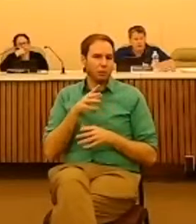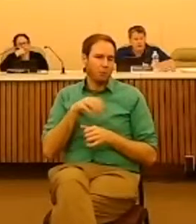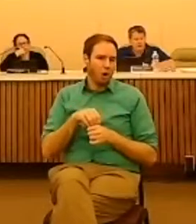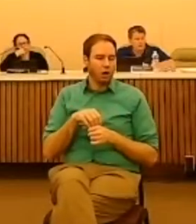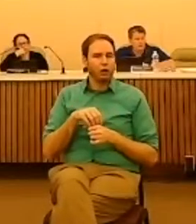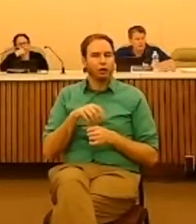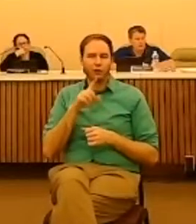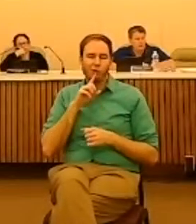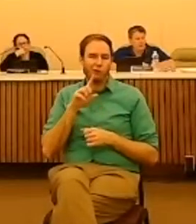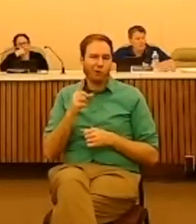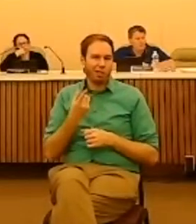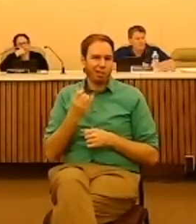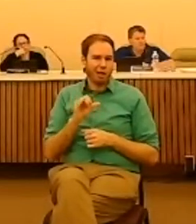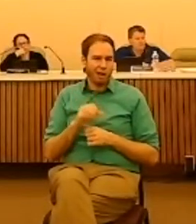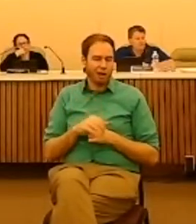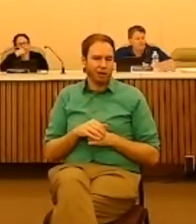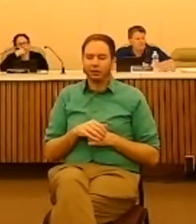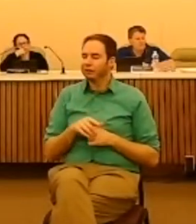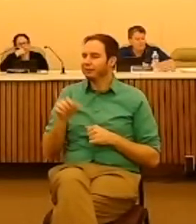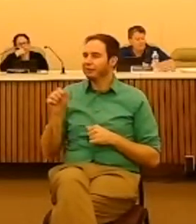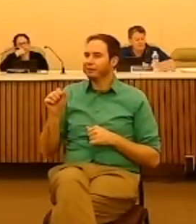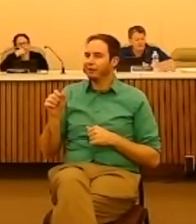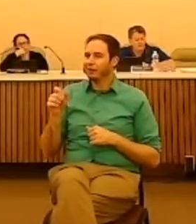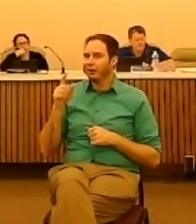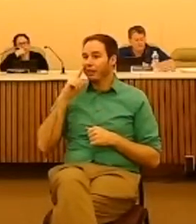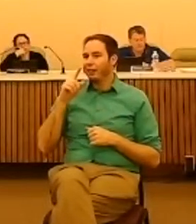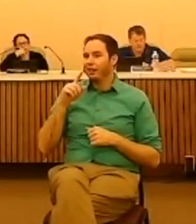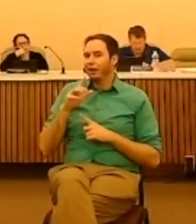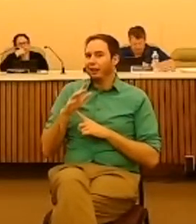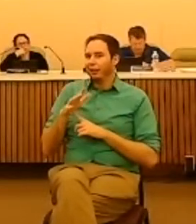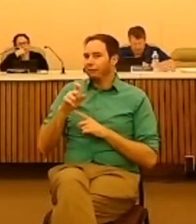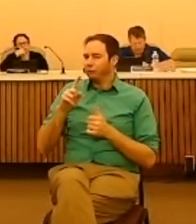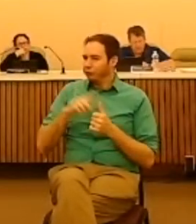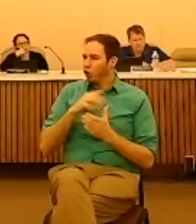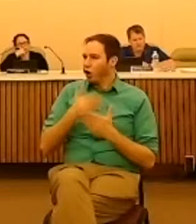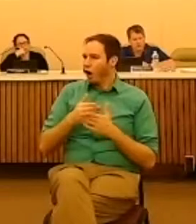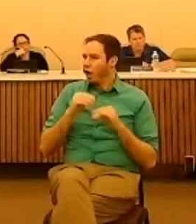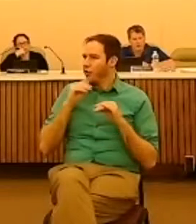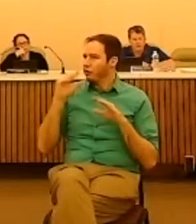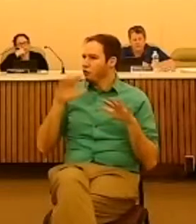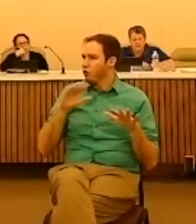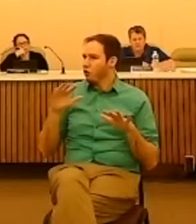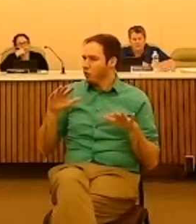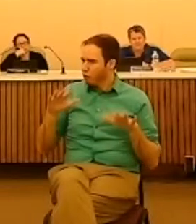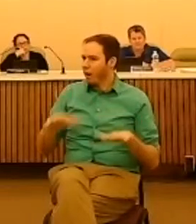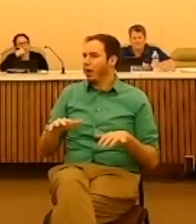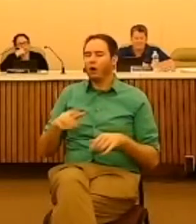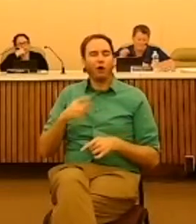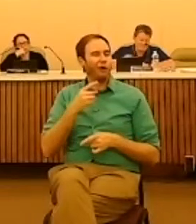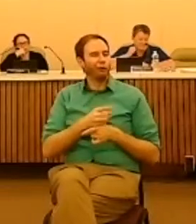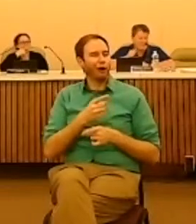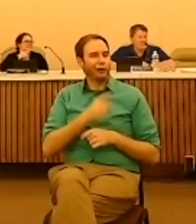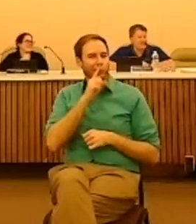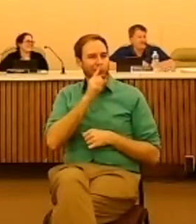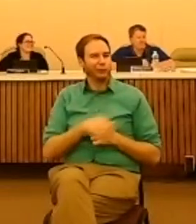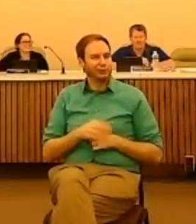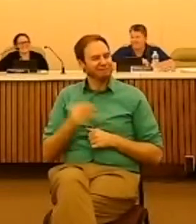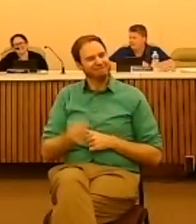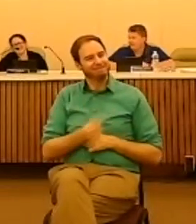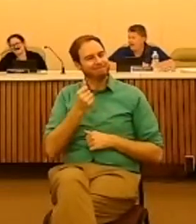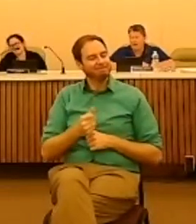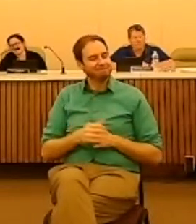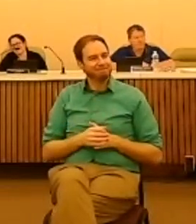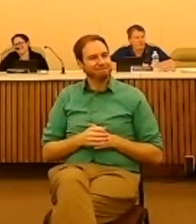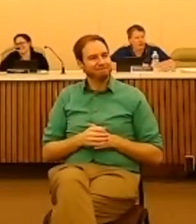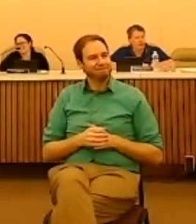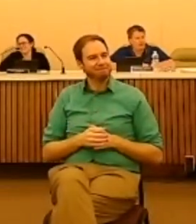only. Yeah. You get the leaves have to be on the ground to do that one. That's a good point. Dang it. Yeah.